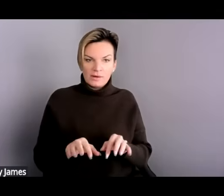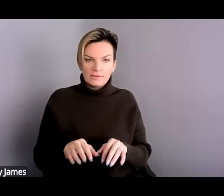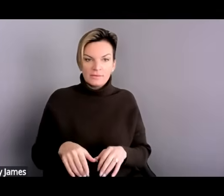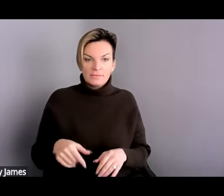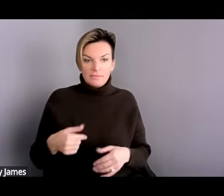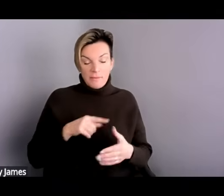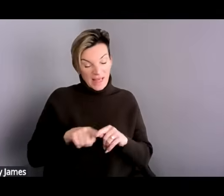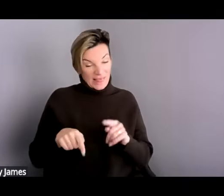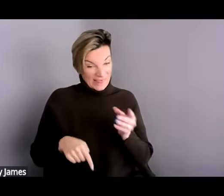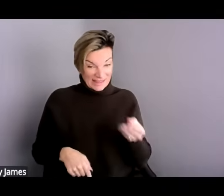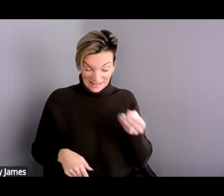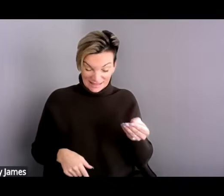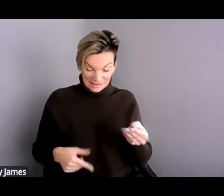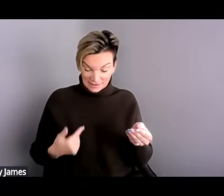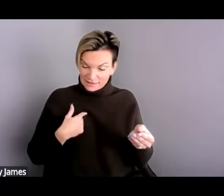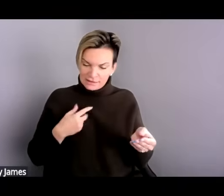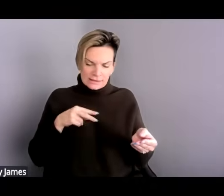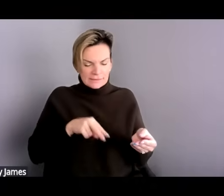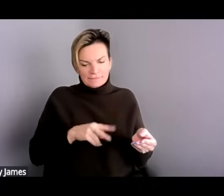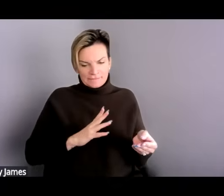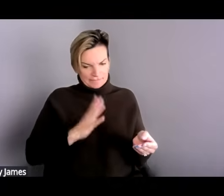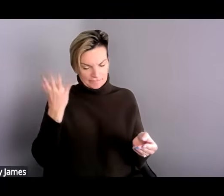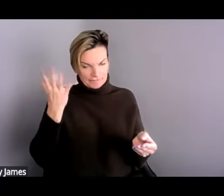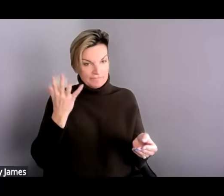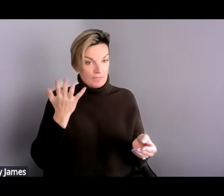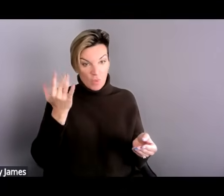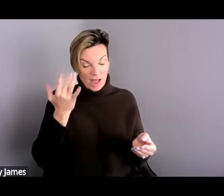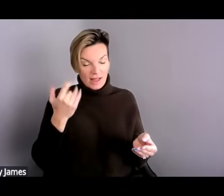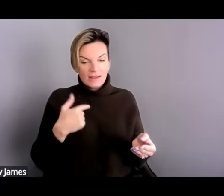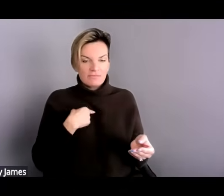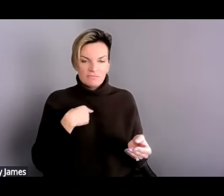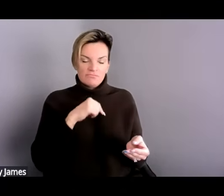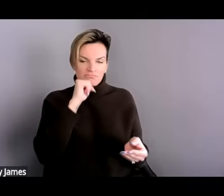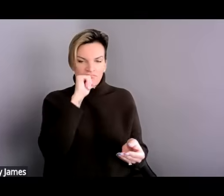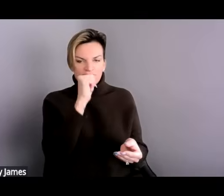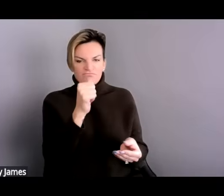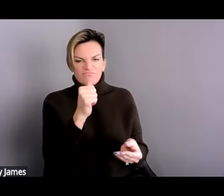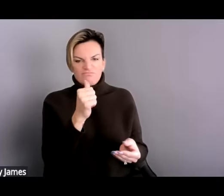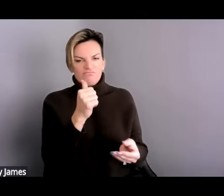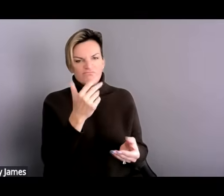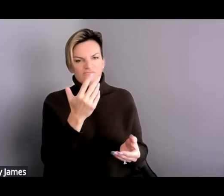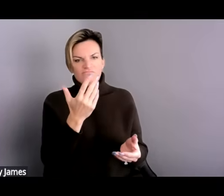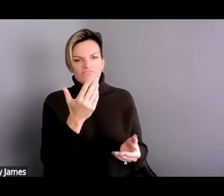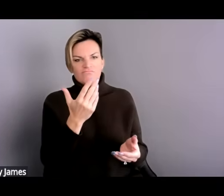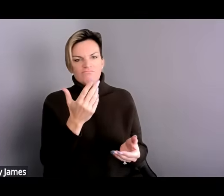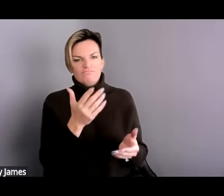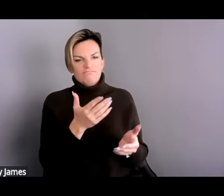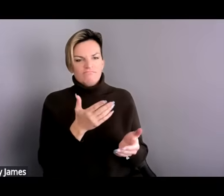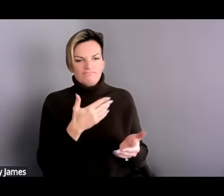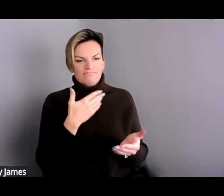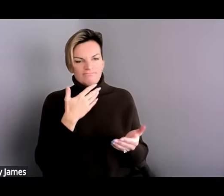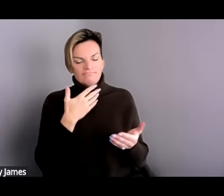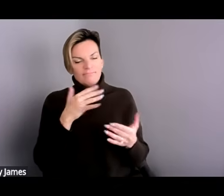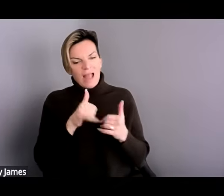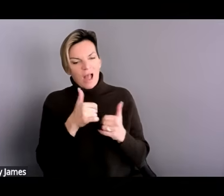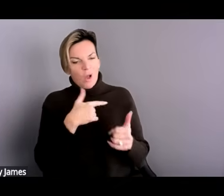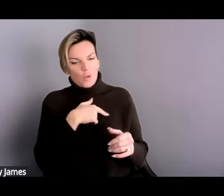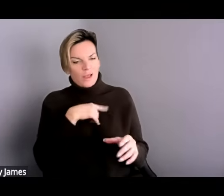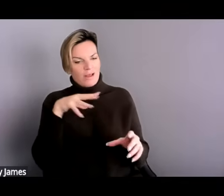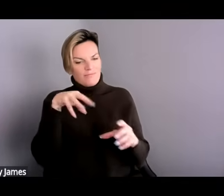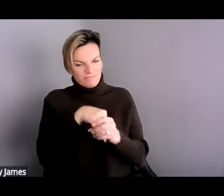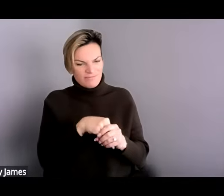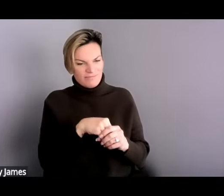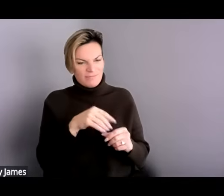is I'm not 100% on board with how it's roping us in here in terms of what our actions